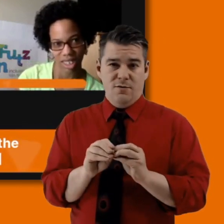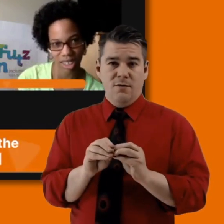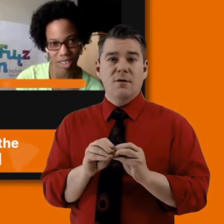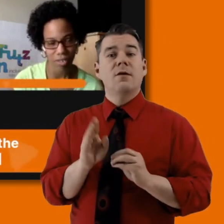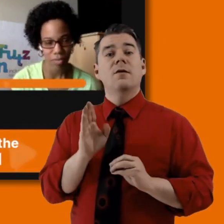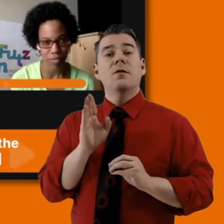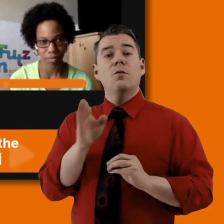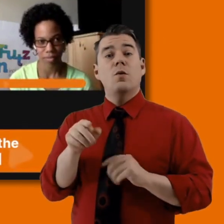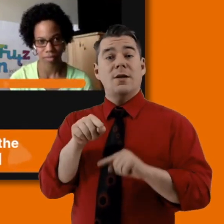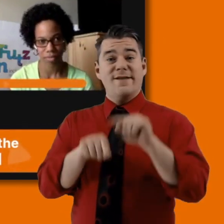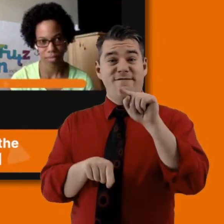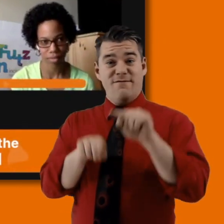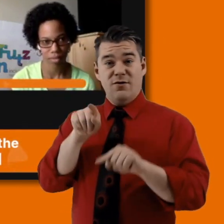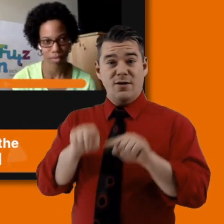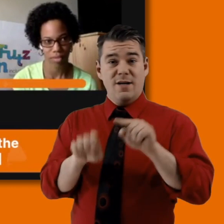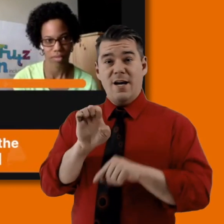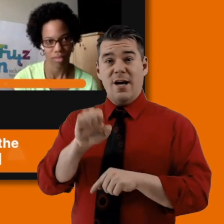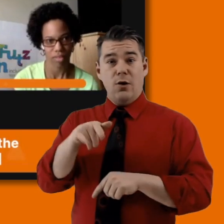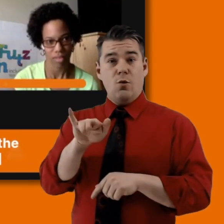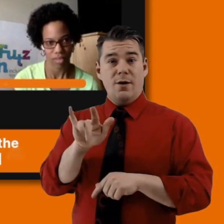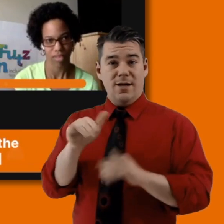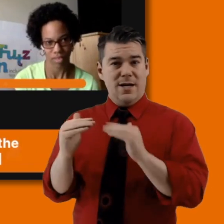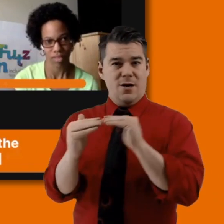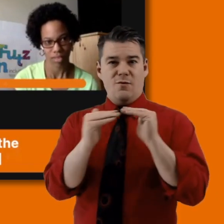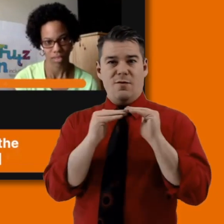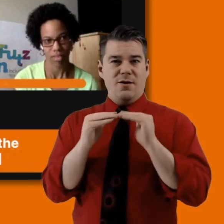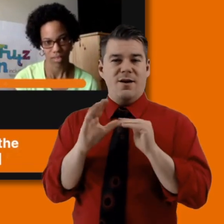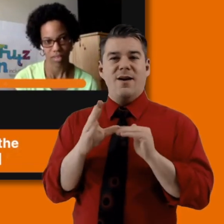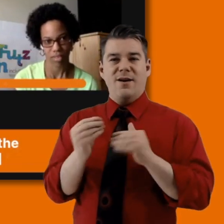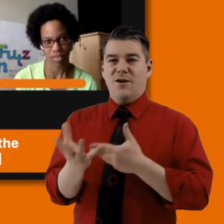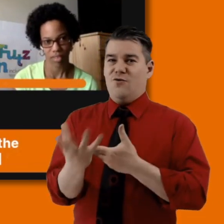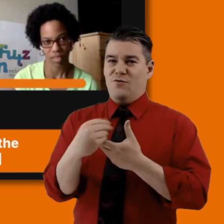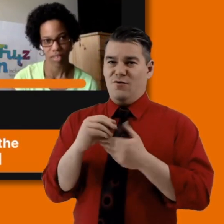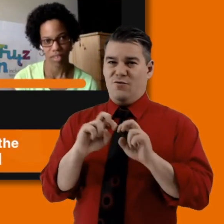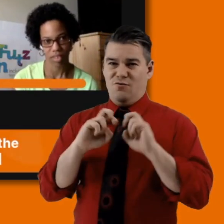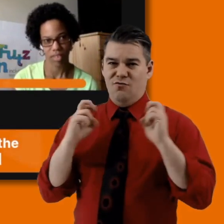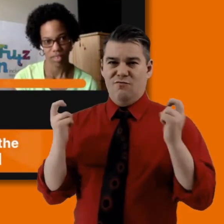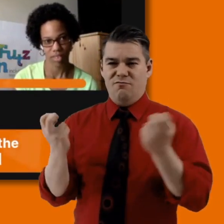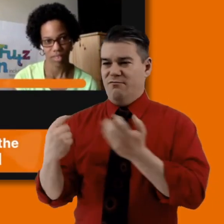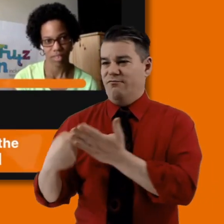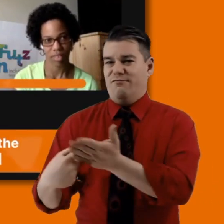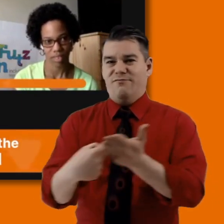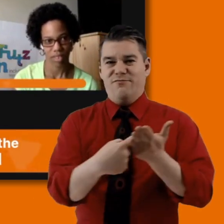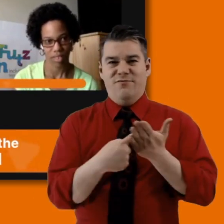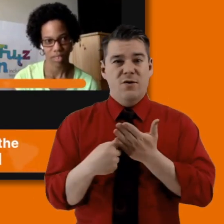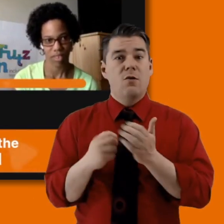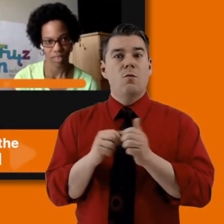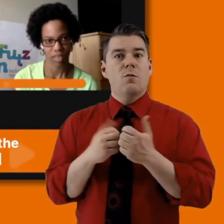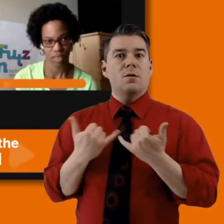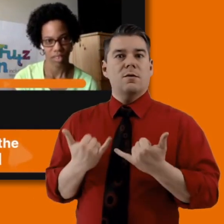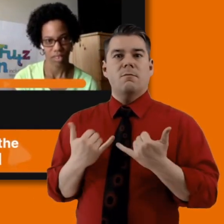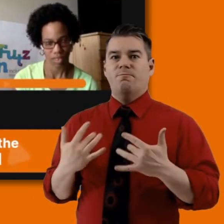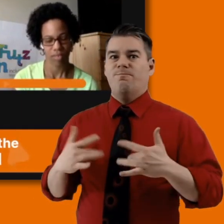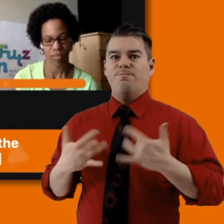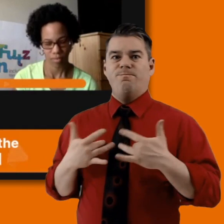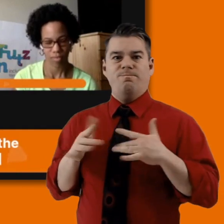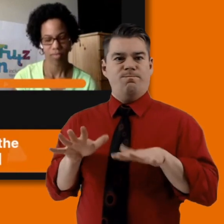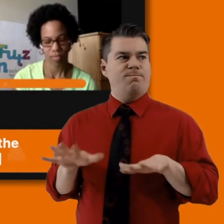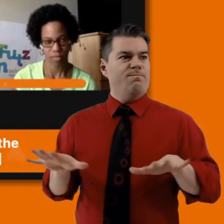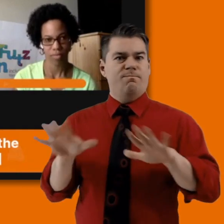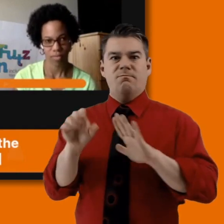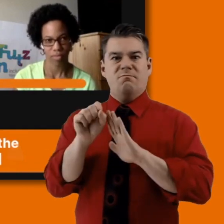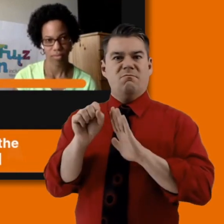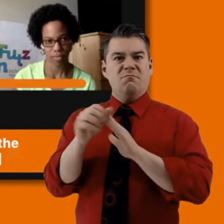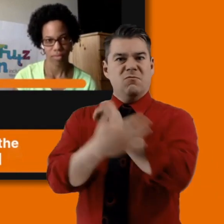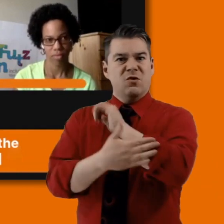it's going to be a diversity, equity, and inclusion roundtable. With the state of things in our country at the moment,